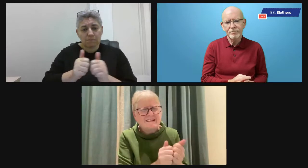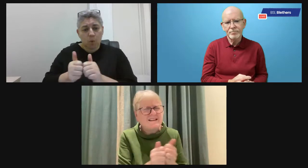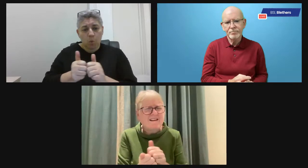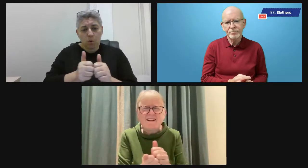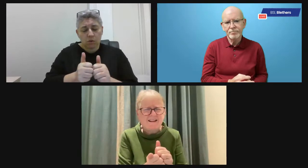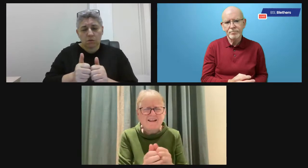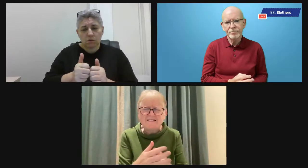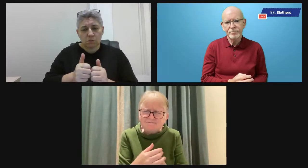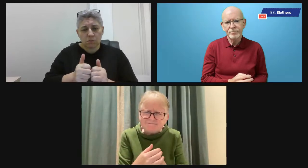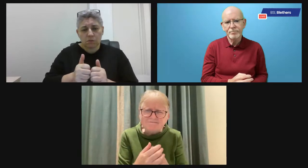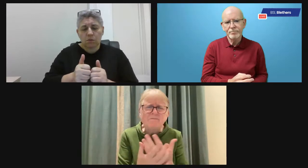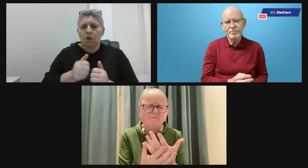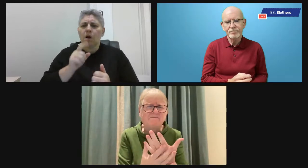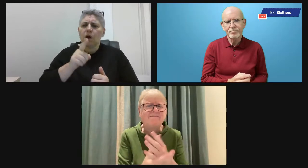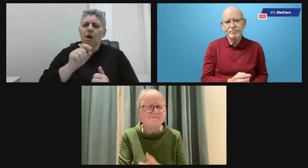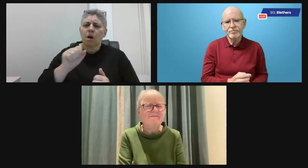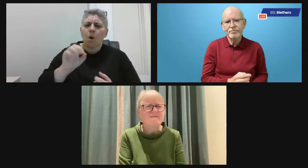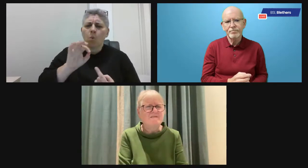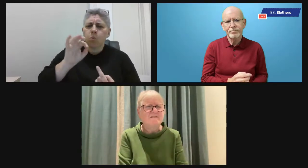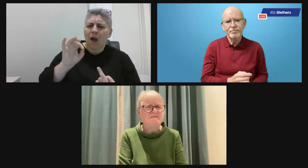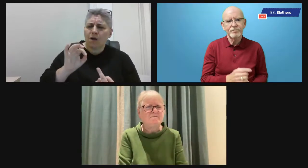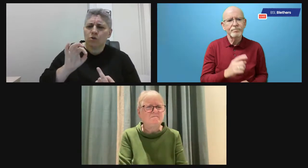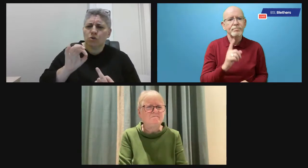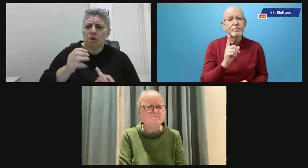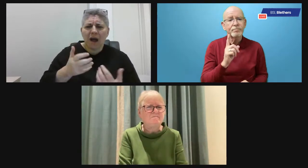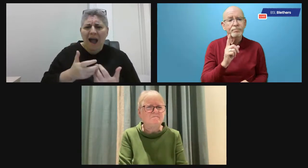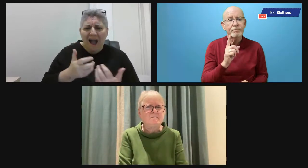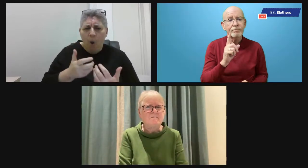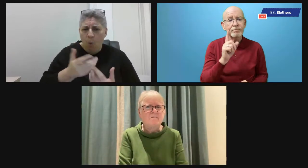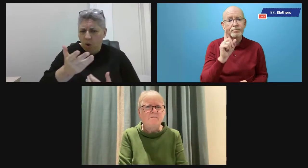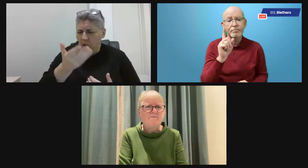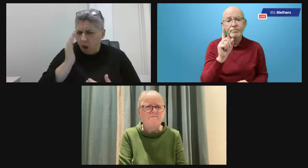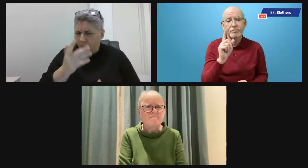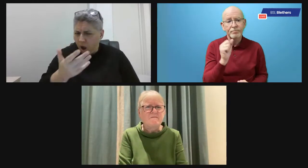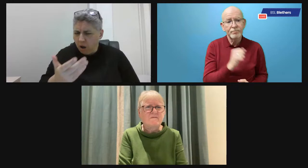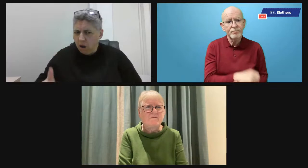It's really, really valuable. And there's a And you lot of support peer each other support. too?